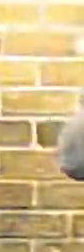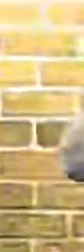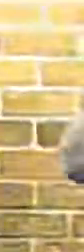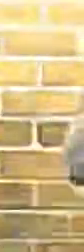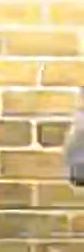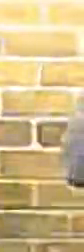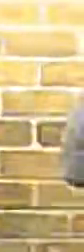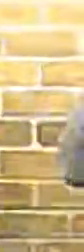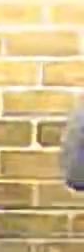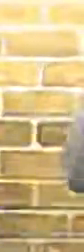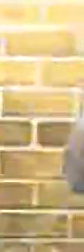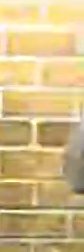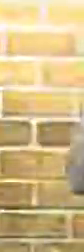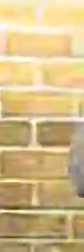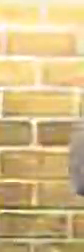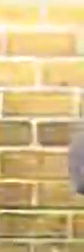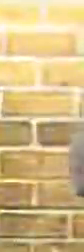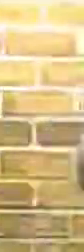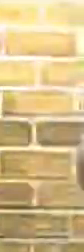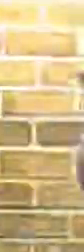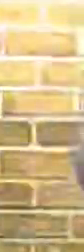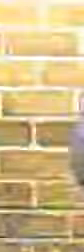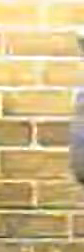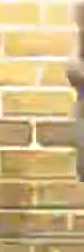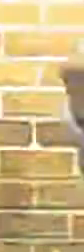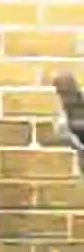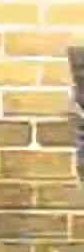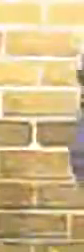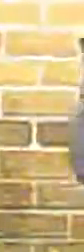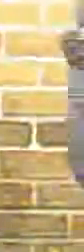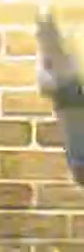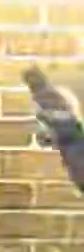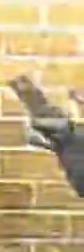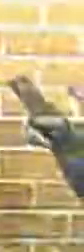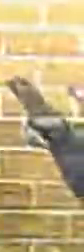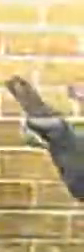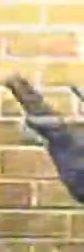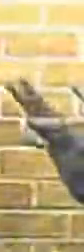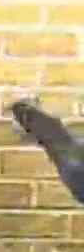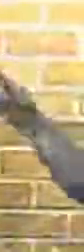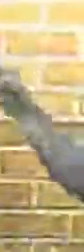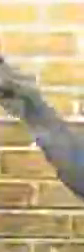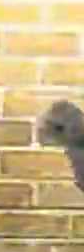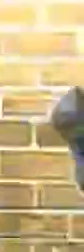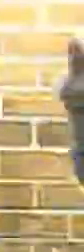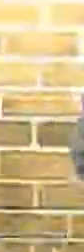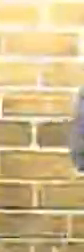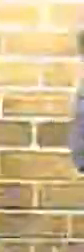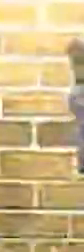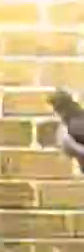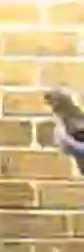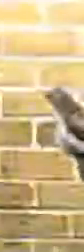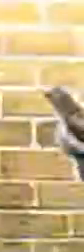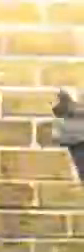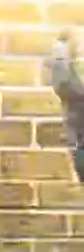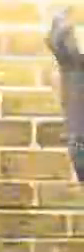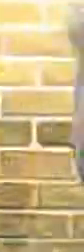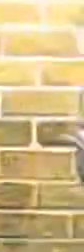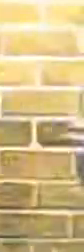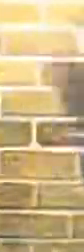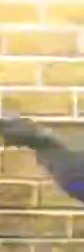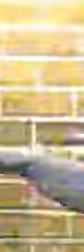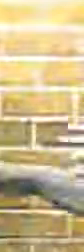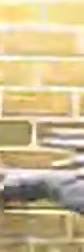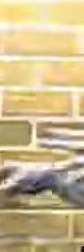Brownfields, yeah. There's the RF houses, and then even further on, and there aren't any houses there. We're not going to be bringing in children. There won't be any disruption